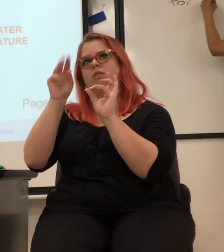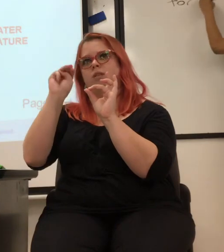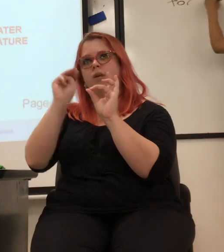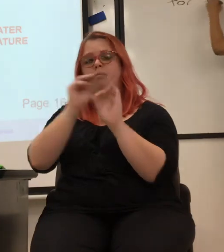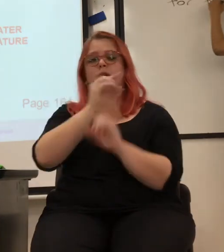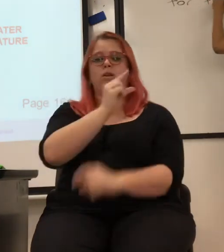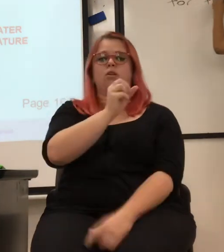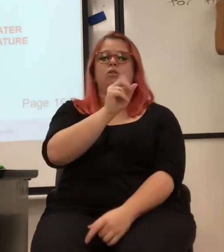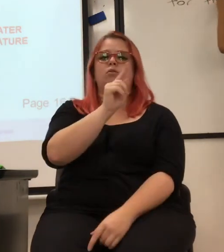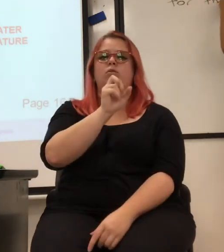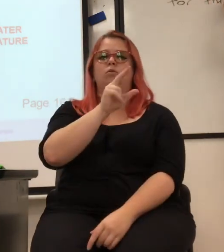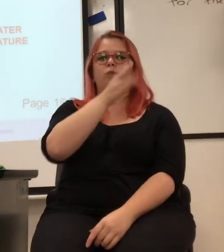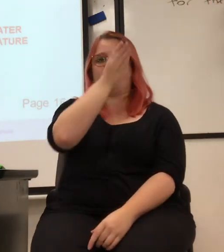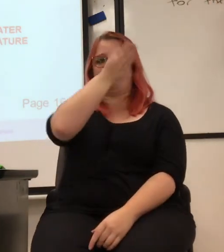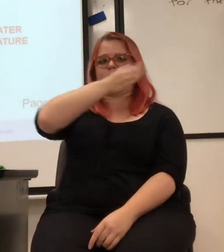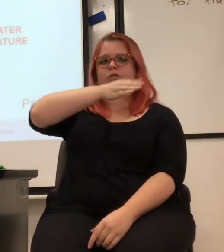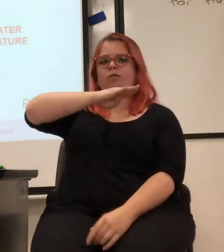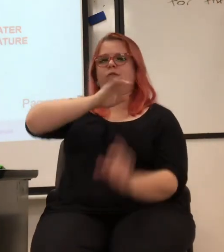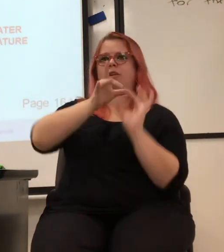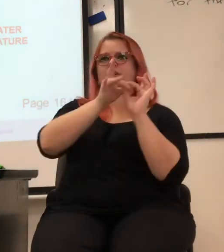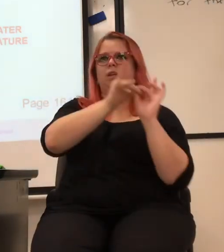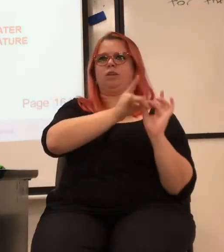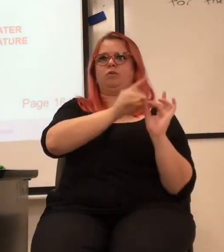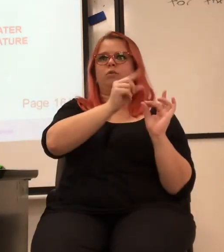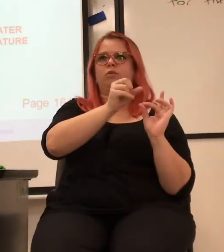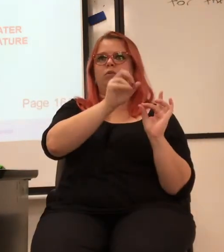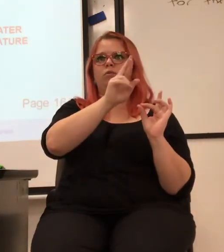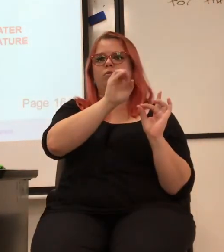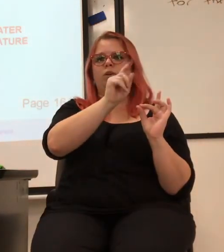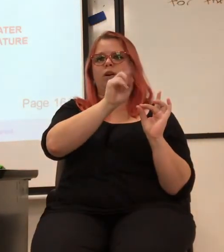Named for their attachment